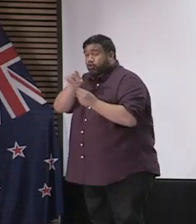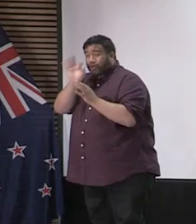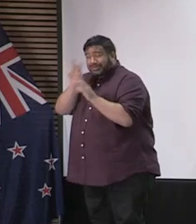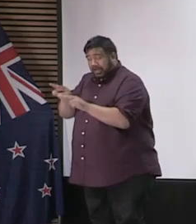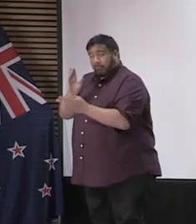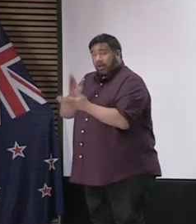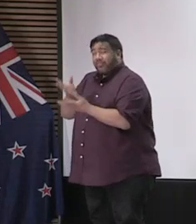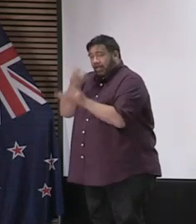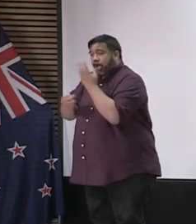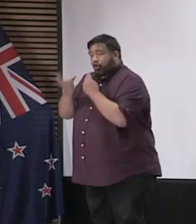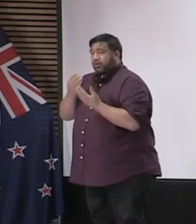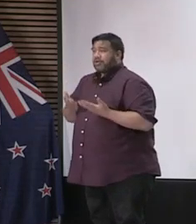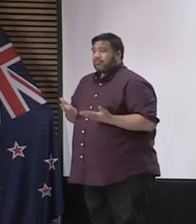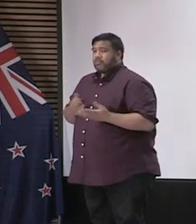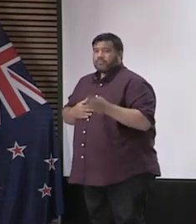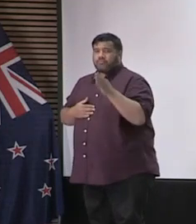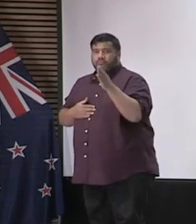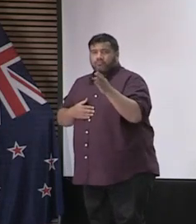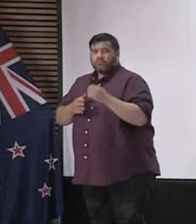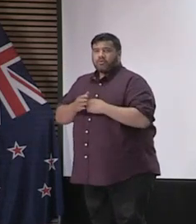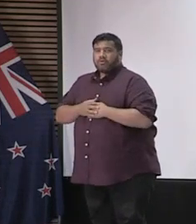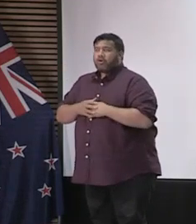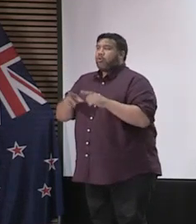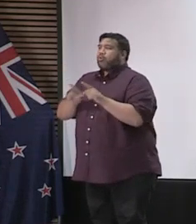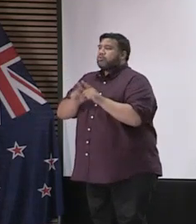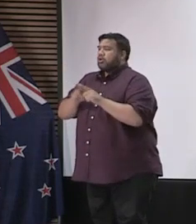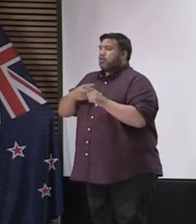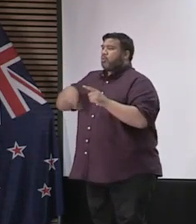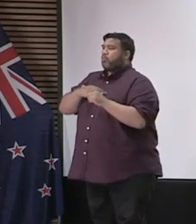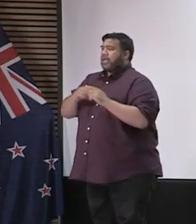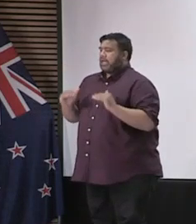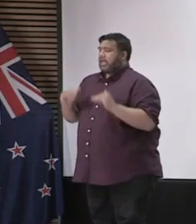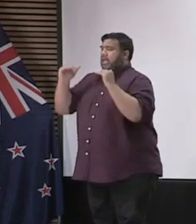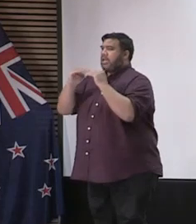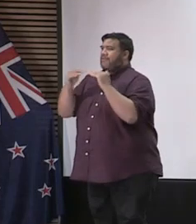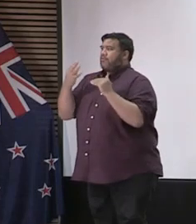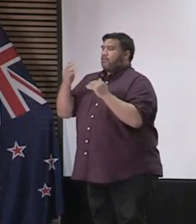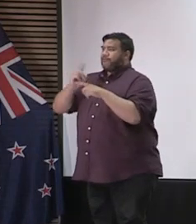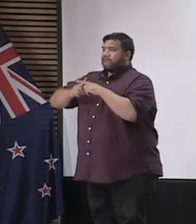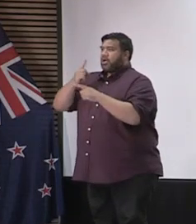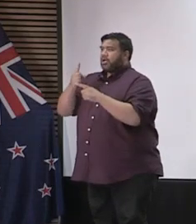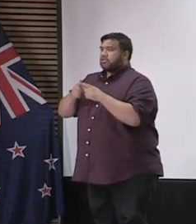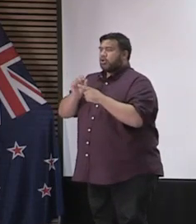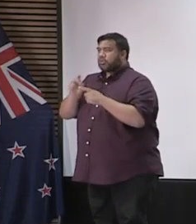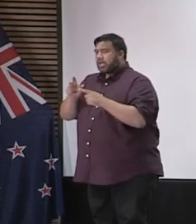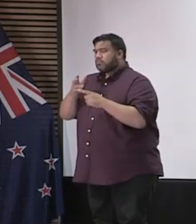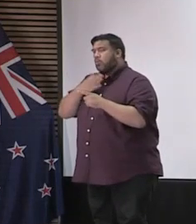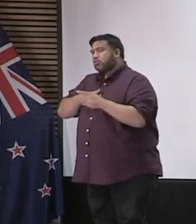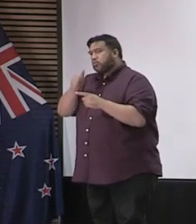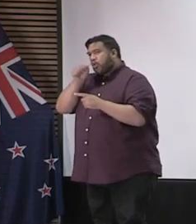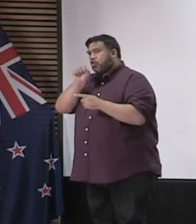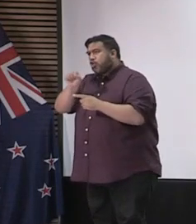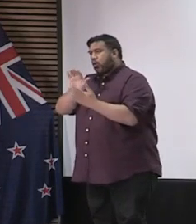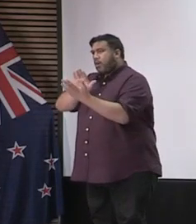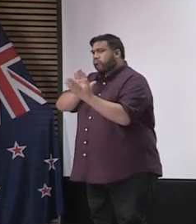issued, go hard and go early, was used to help get us into level 4. What's your approach for New Zealand coming out of level 4? Well, obviously